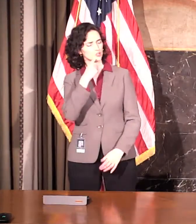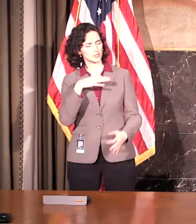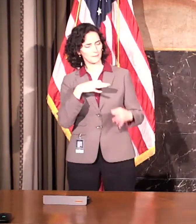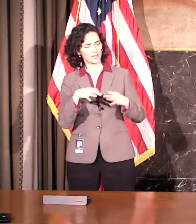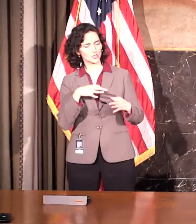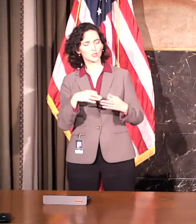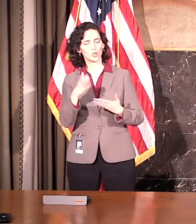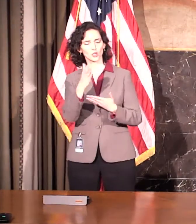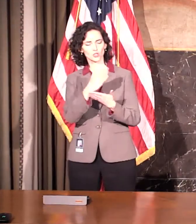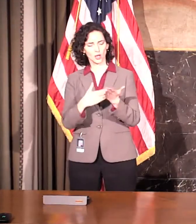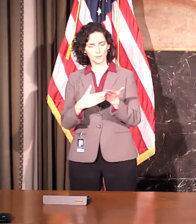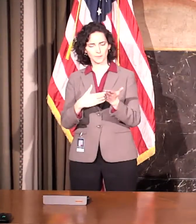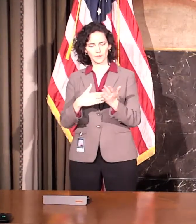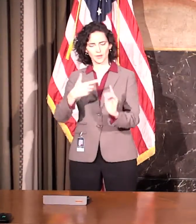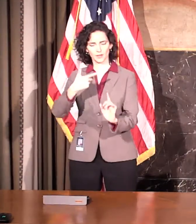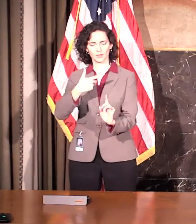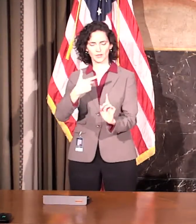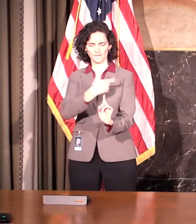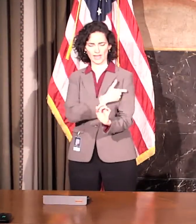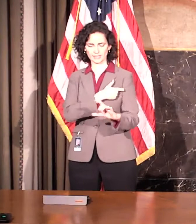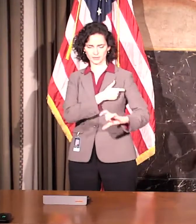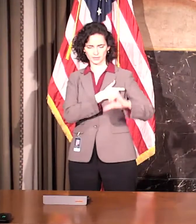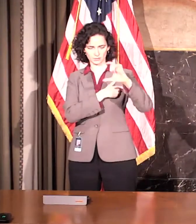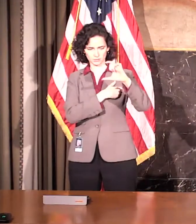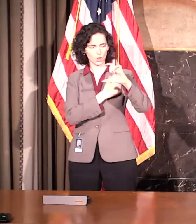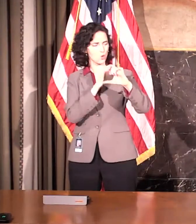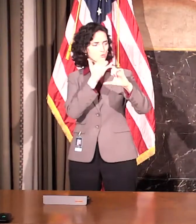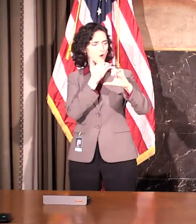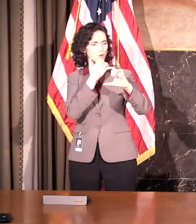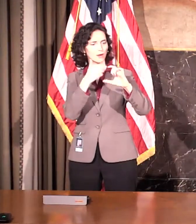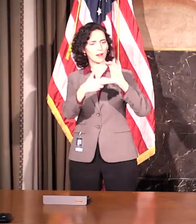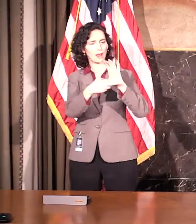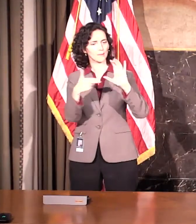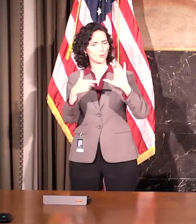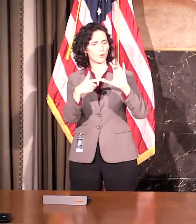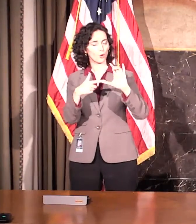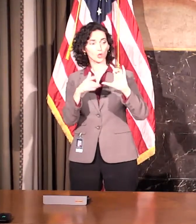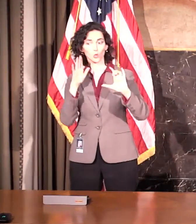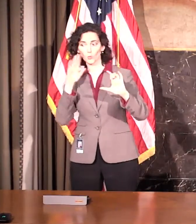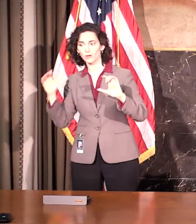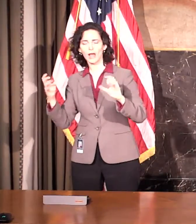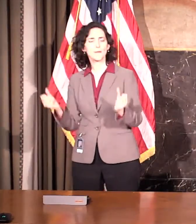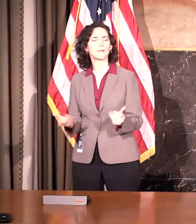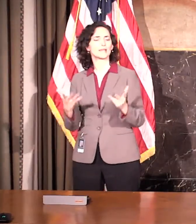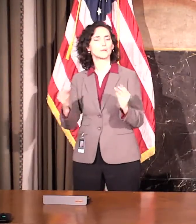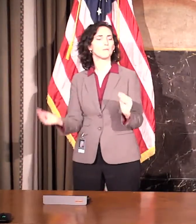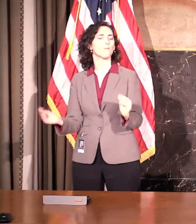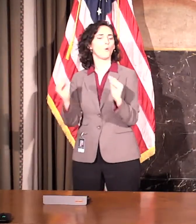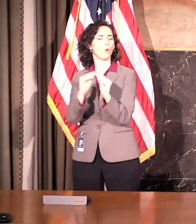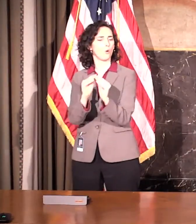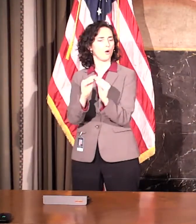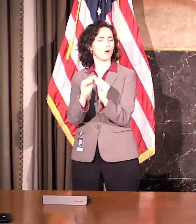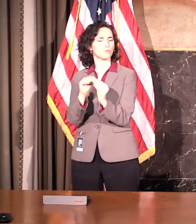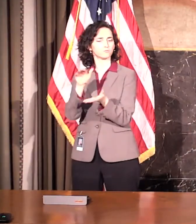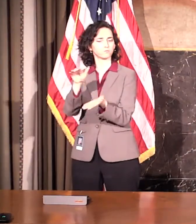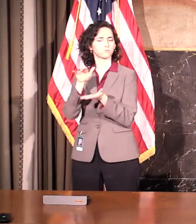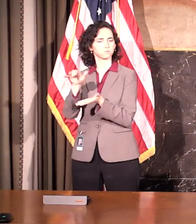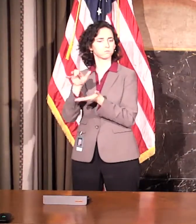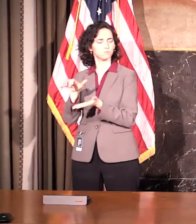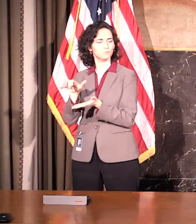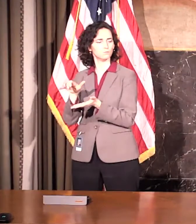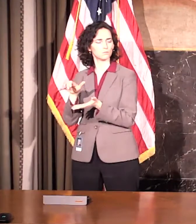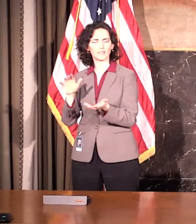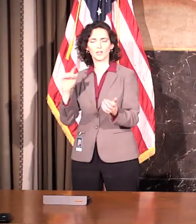earlier? Not really. It's not really additional doses receiving, and it's not really mislabeling either.